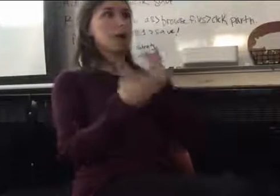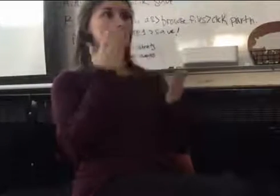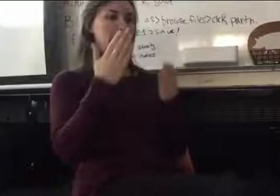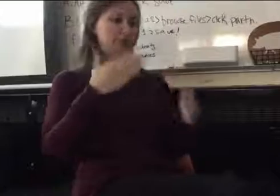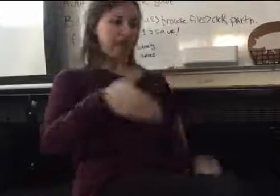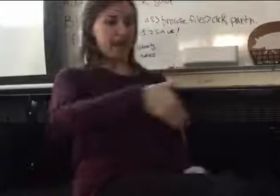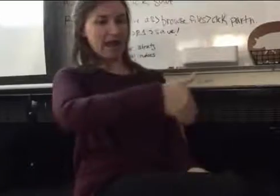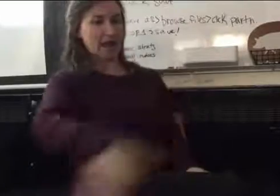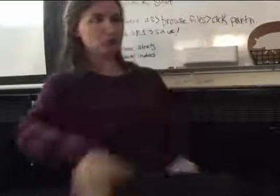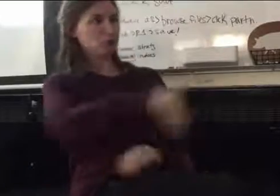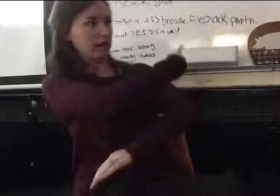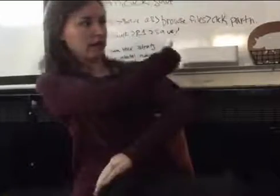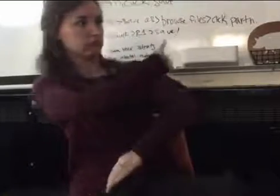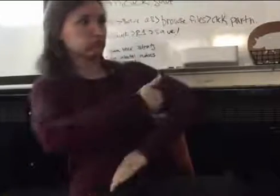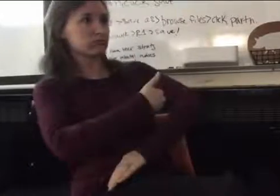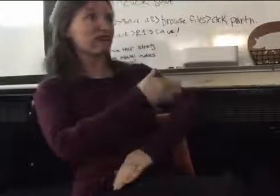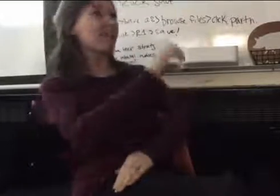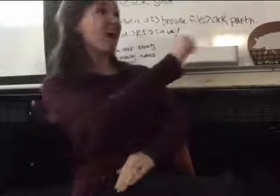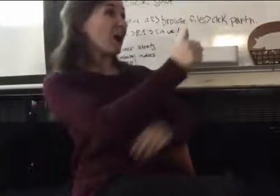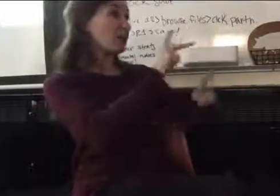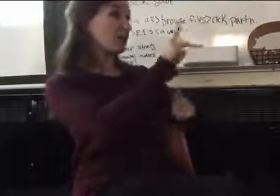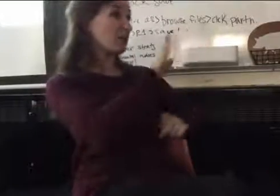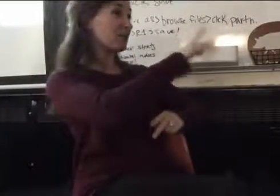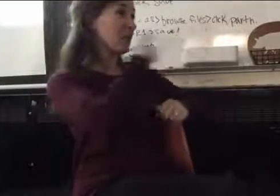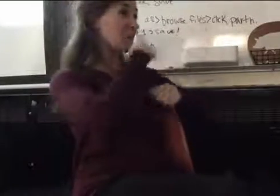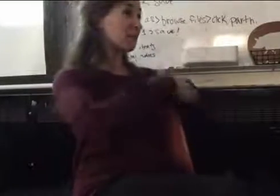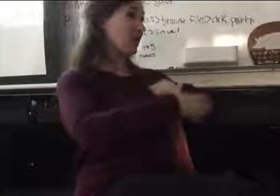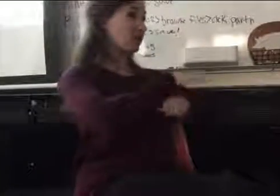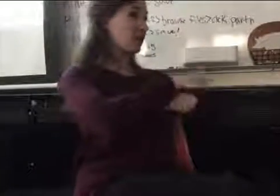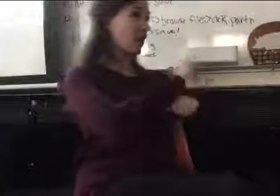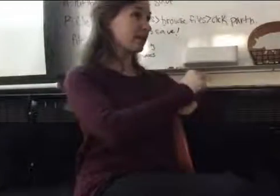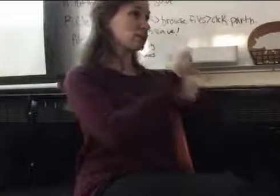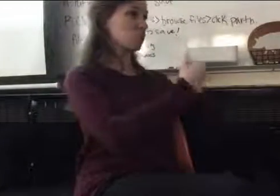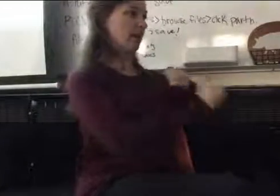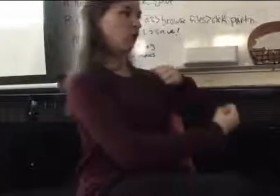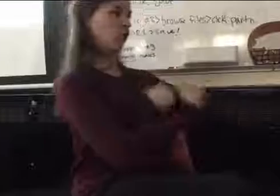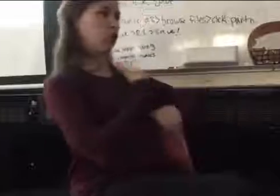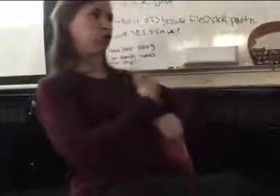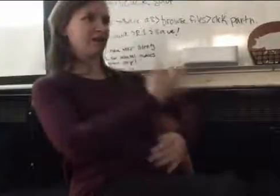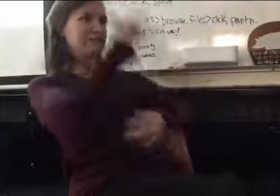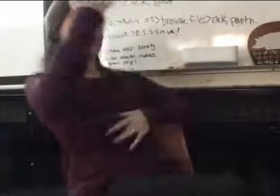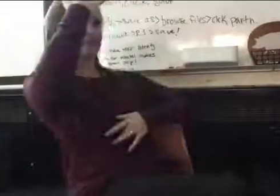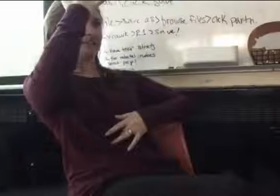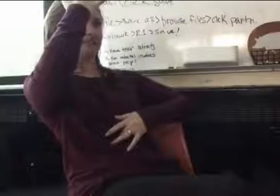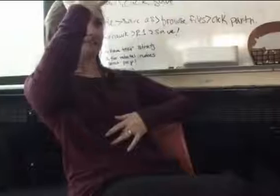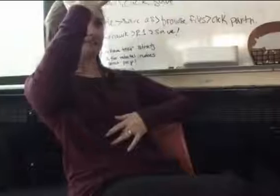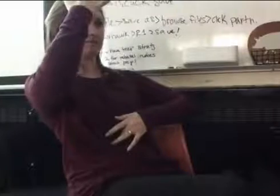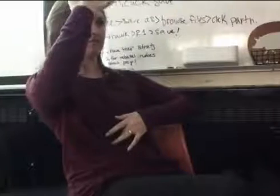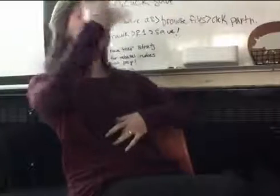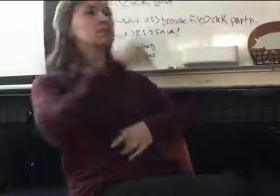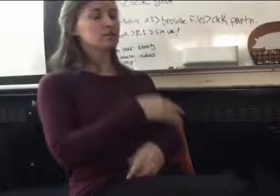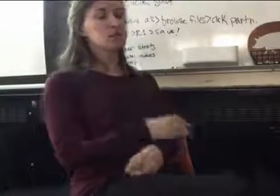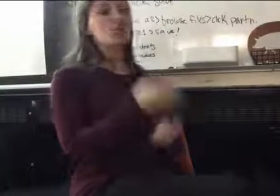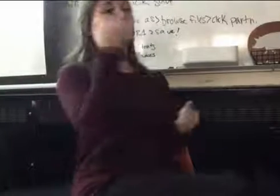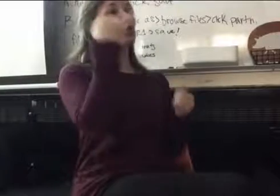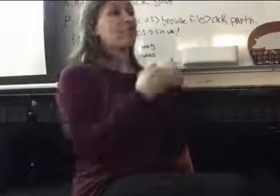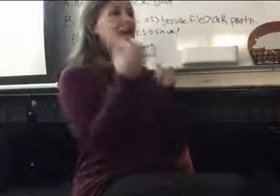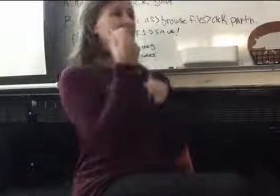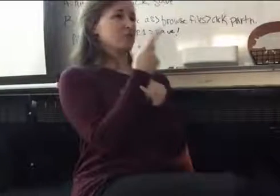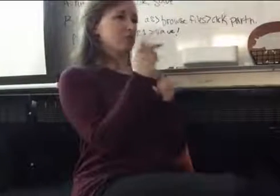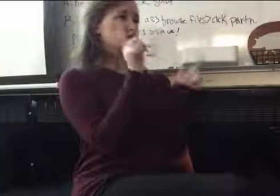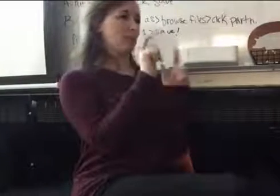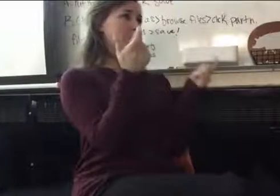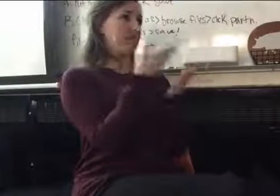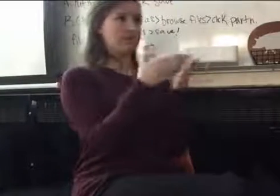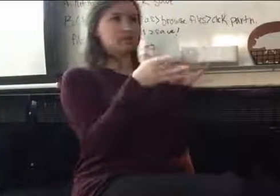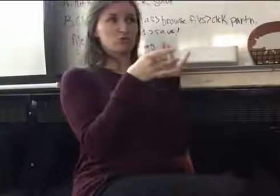9 other people were amputated with, you died because of disease. So let's go over the last couple of turning points of the